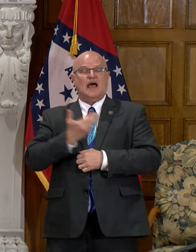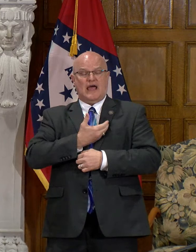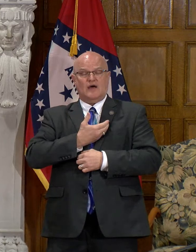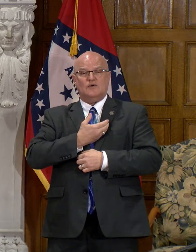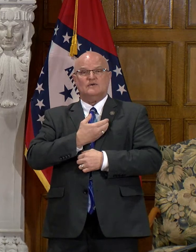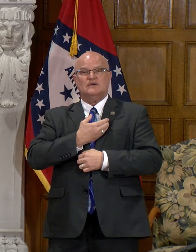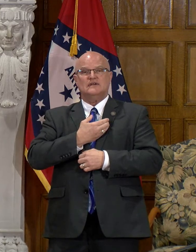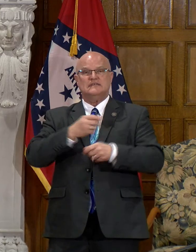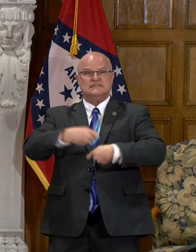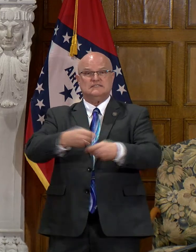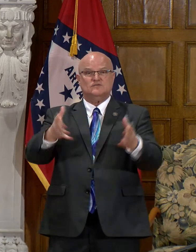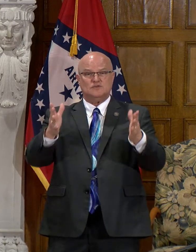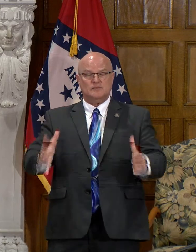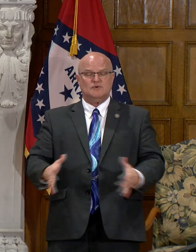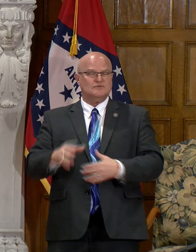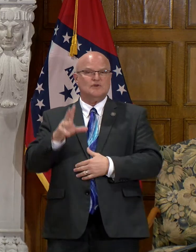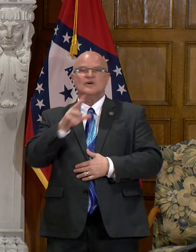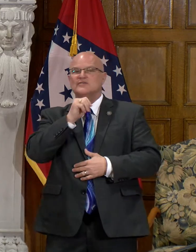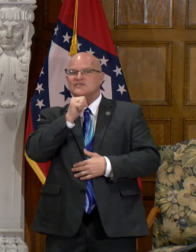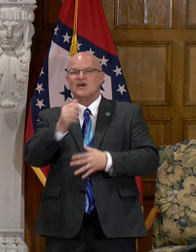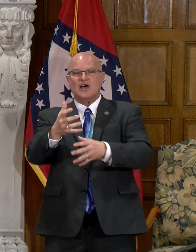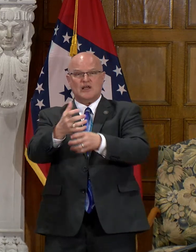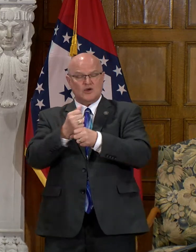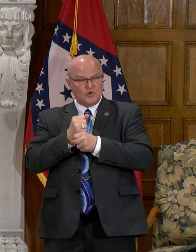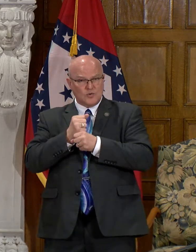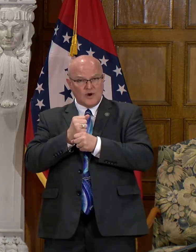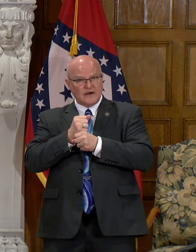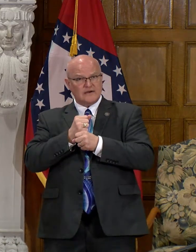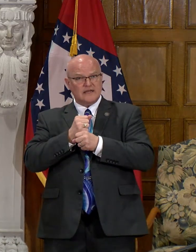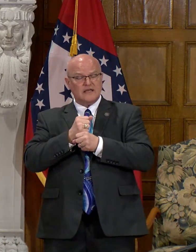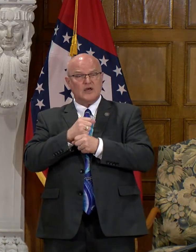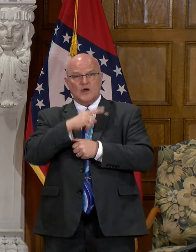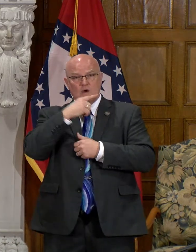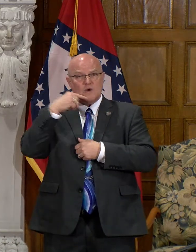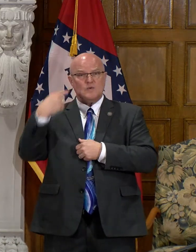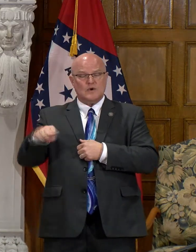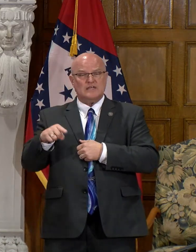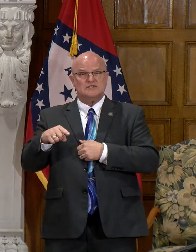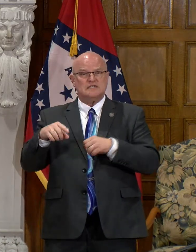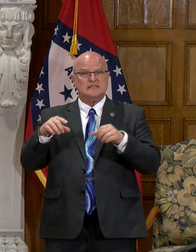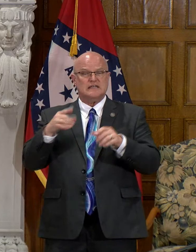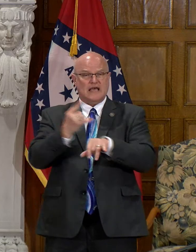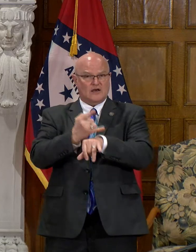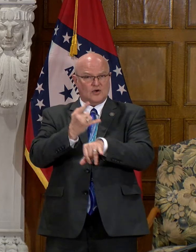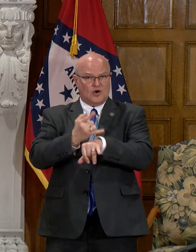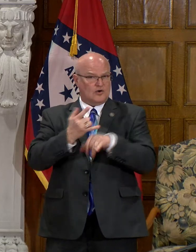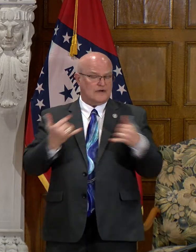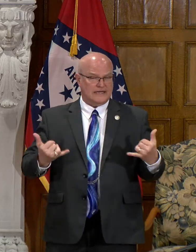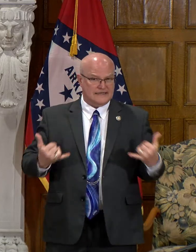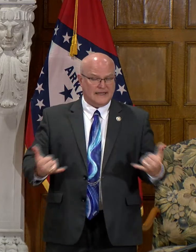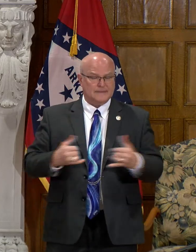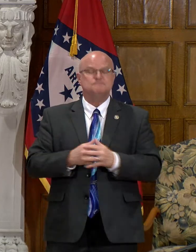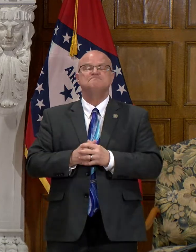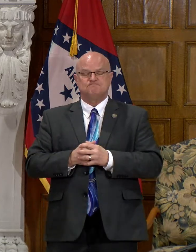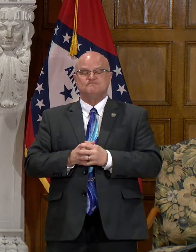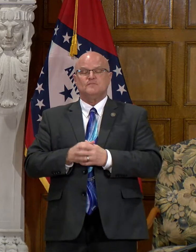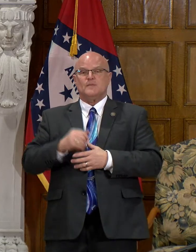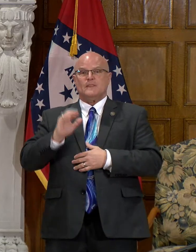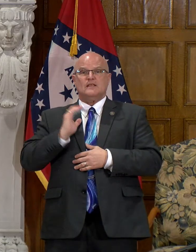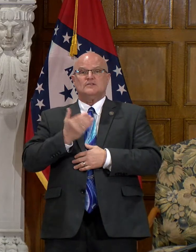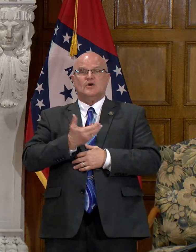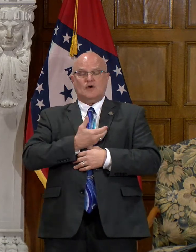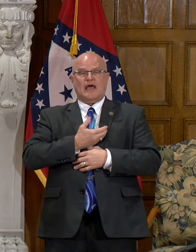distributors are no longer acquiring Russian alcoholic beverages. And so